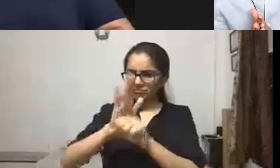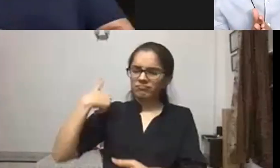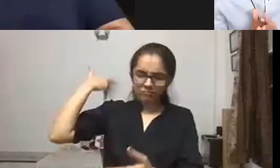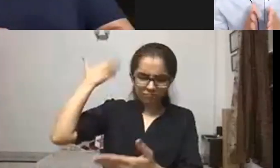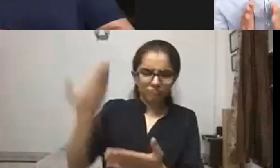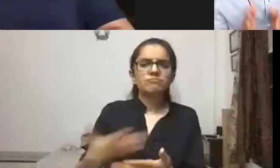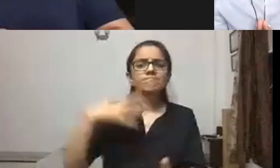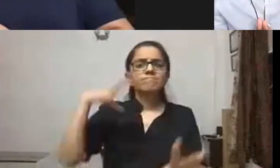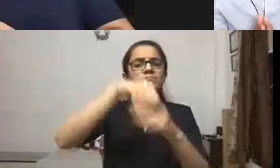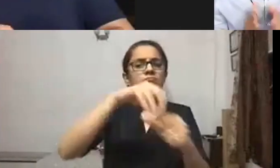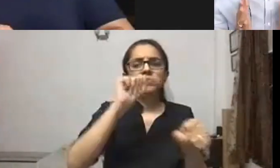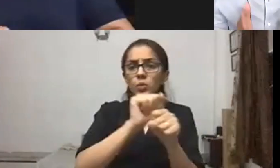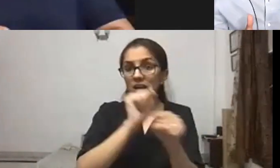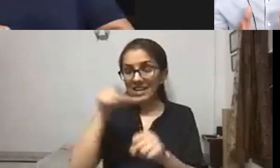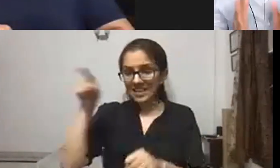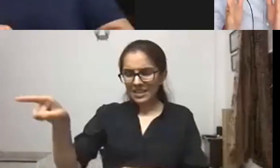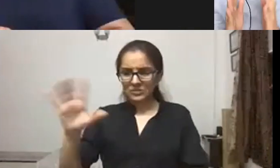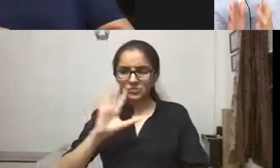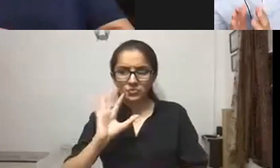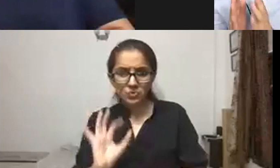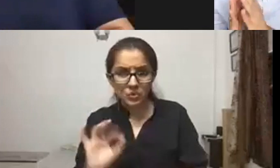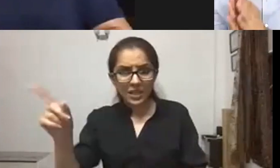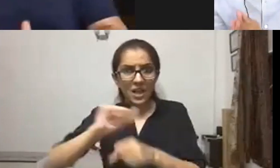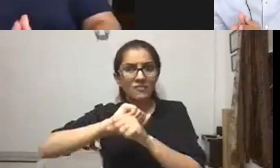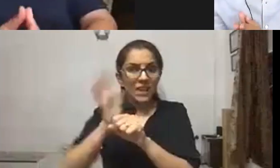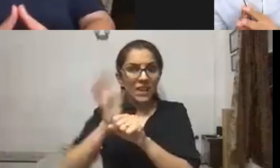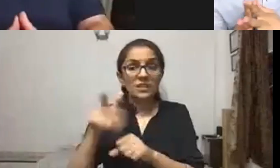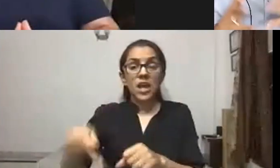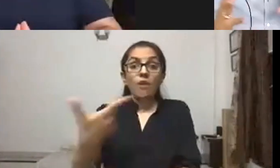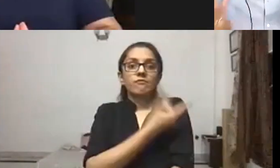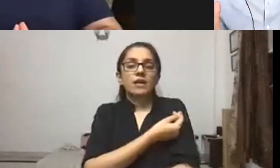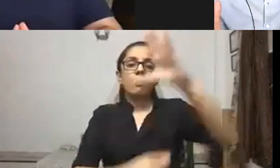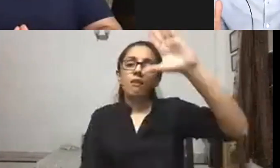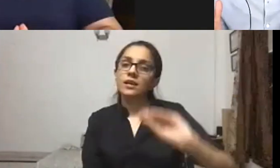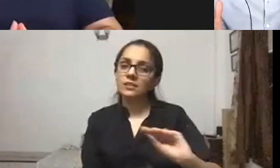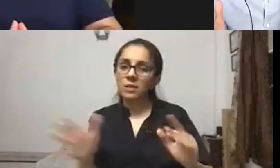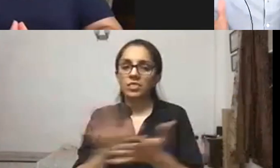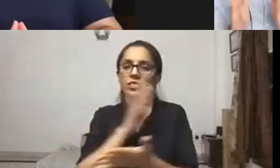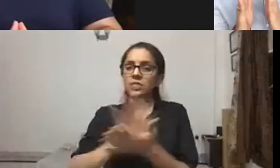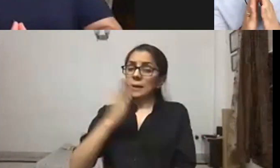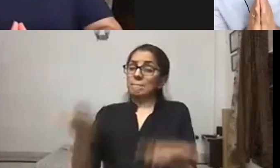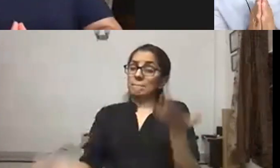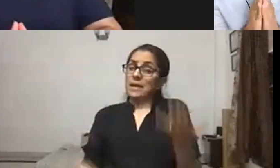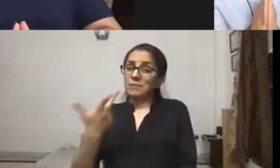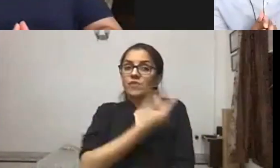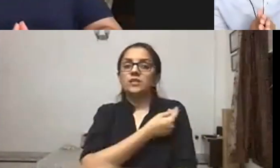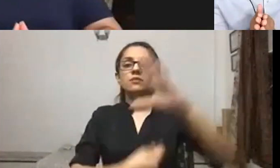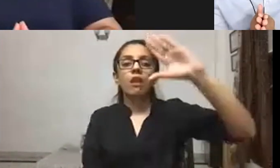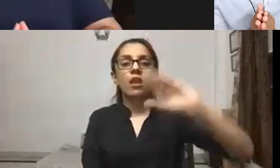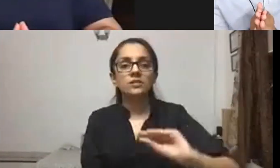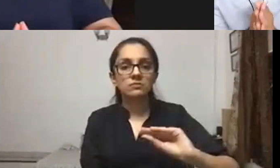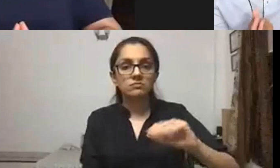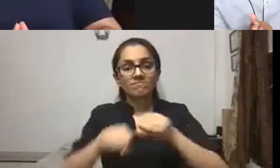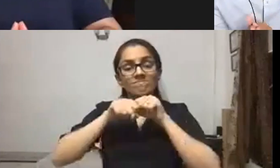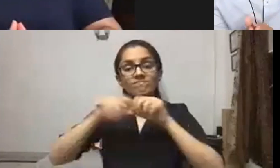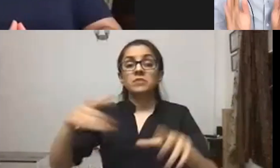now. We don't know whether this has come because vaccines are less and they want to cover more people. But my personal advice